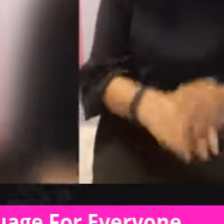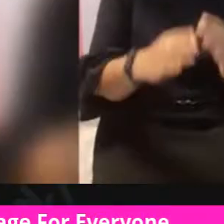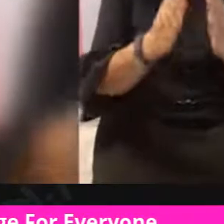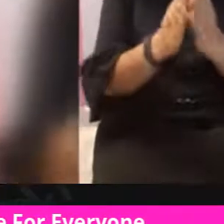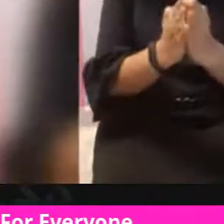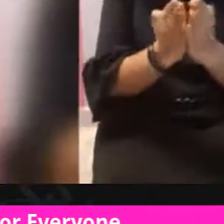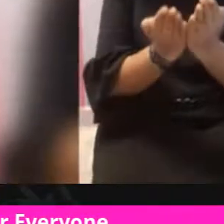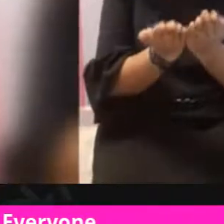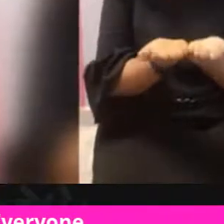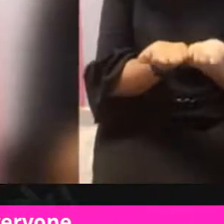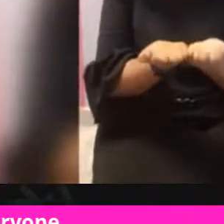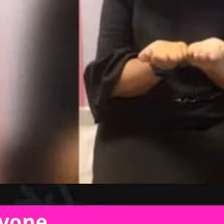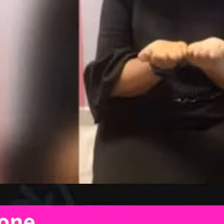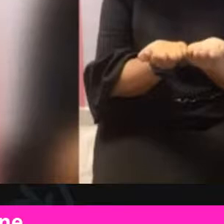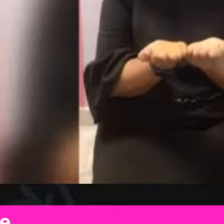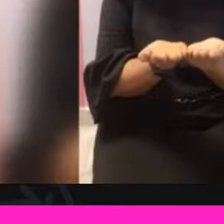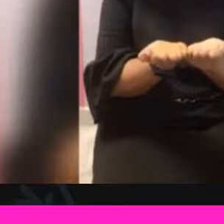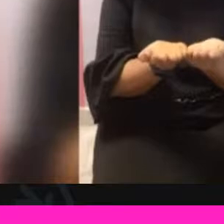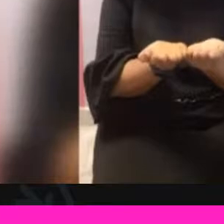buku,